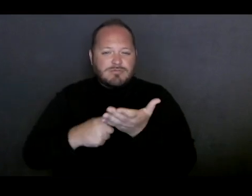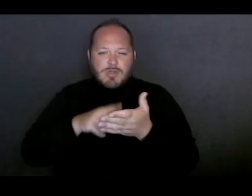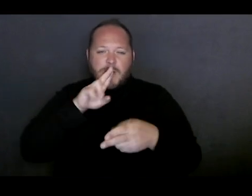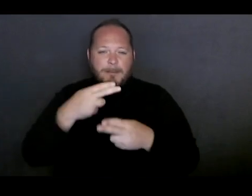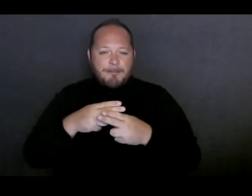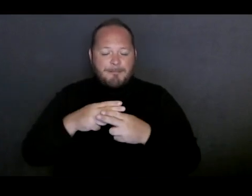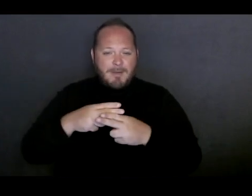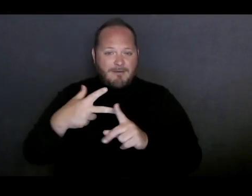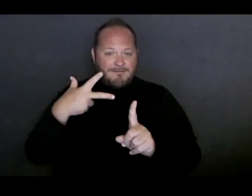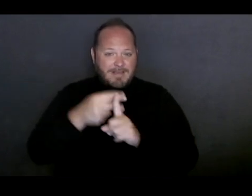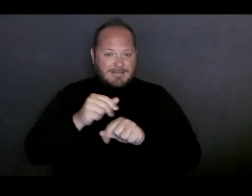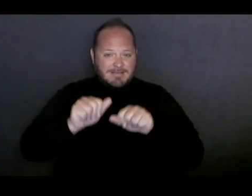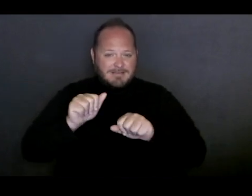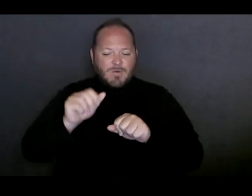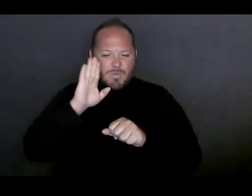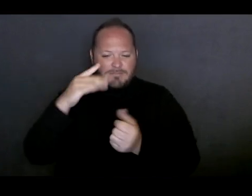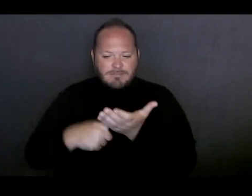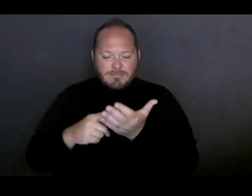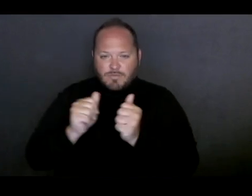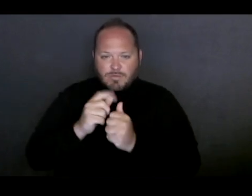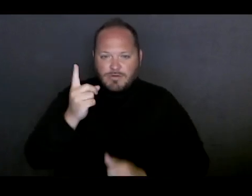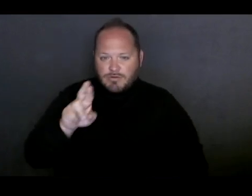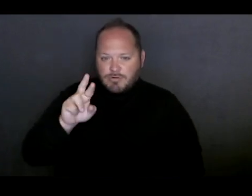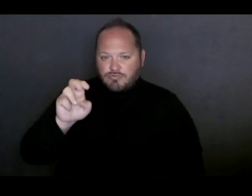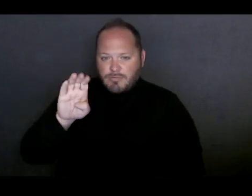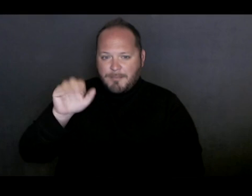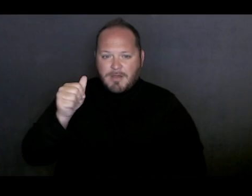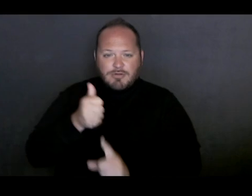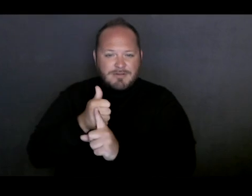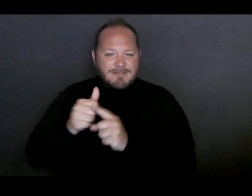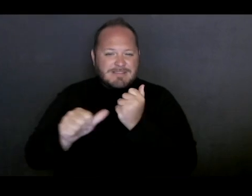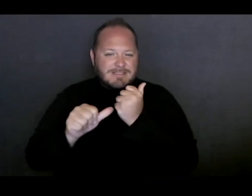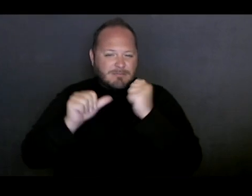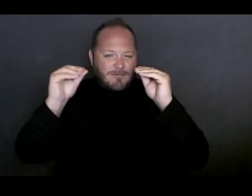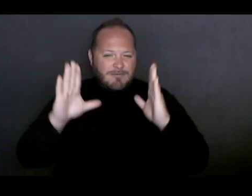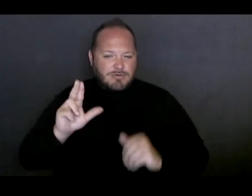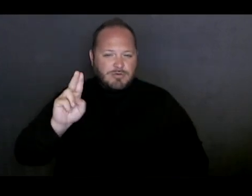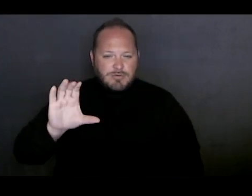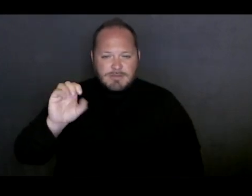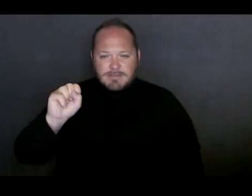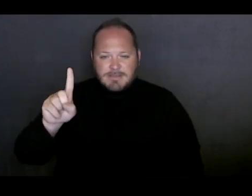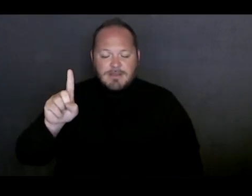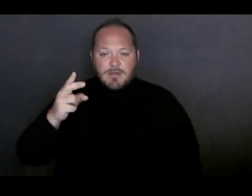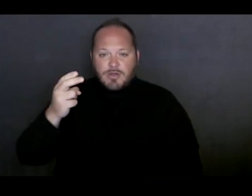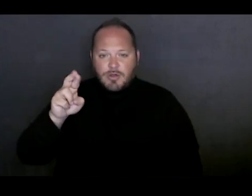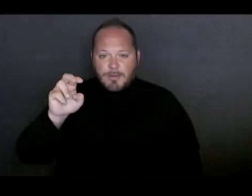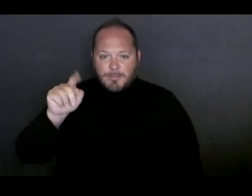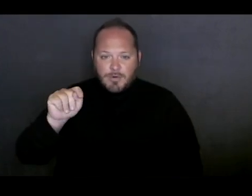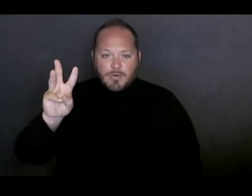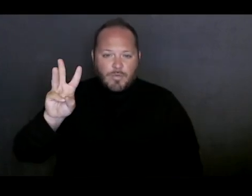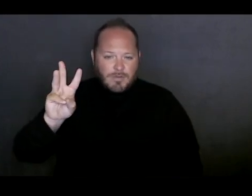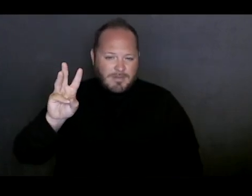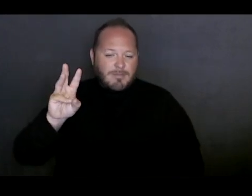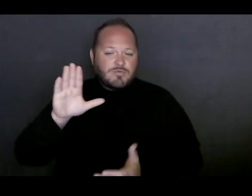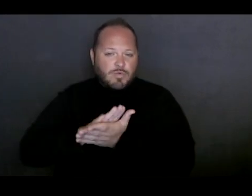discussion with Dr. Rebecca Fielding Miller, Assistant Professor at UC San Diego at the Herbert Wertheim School of Public